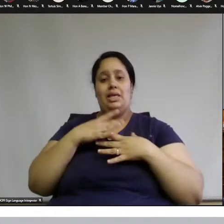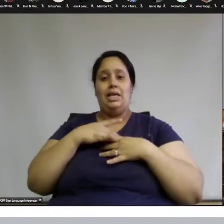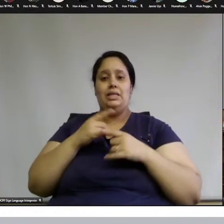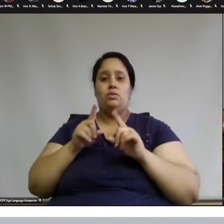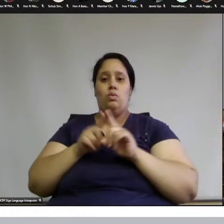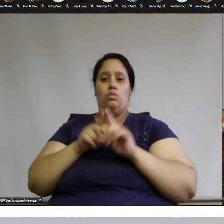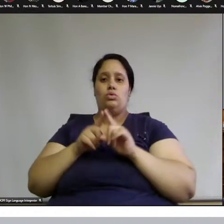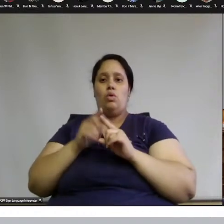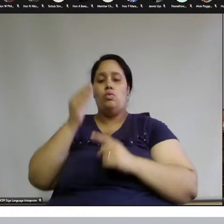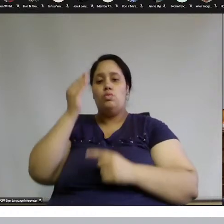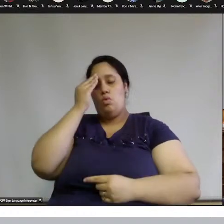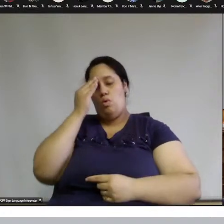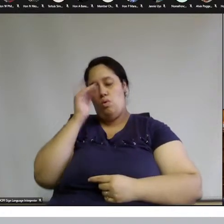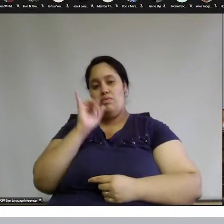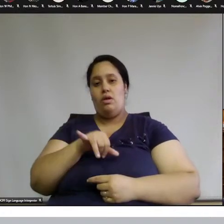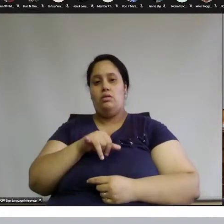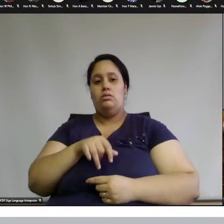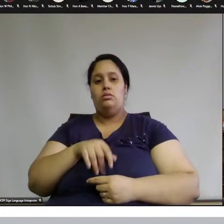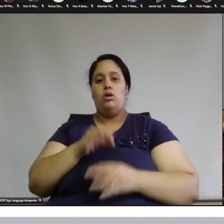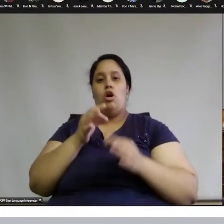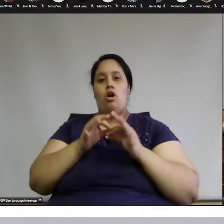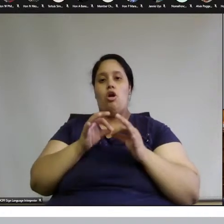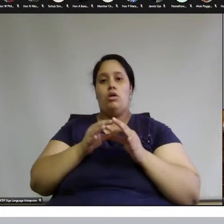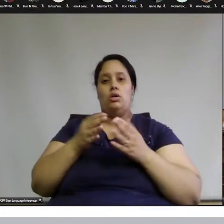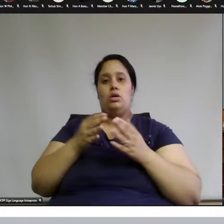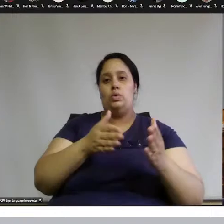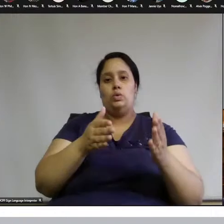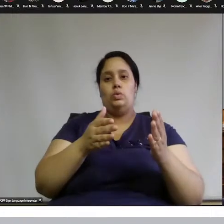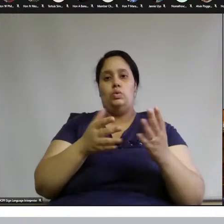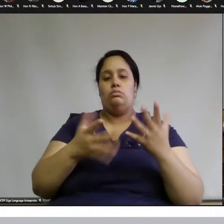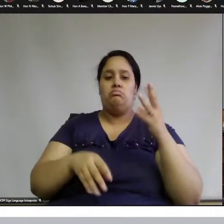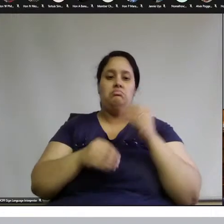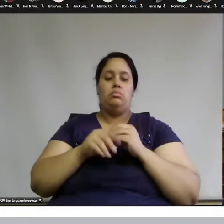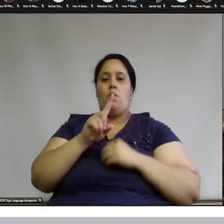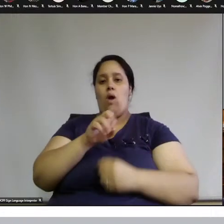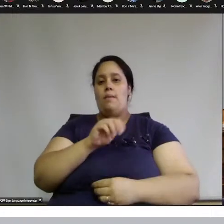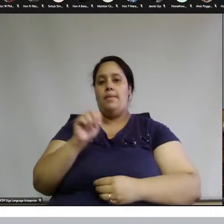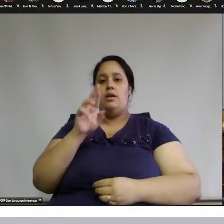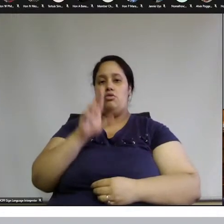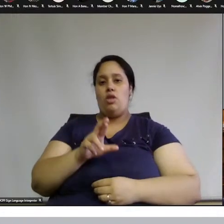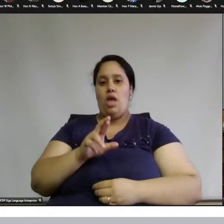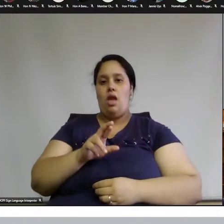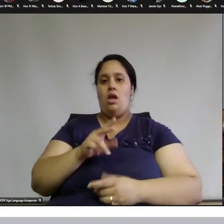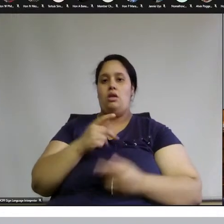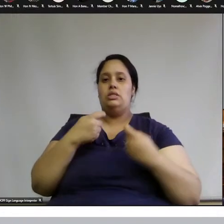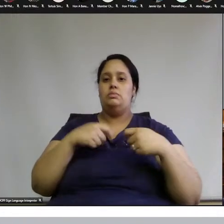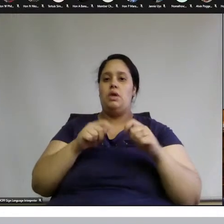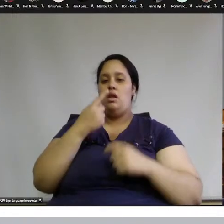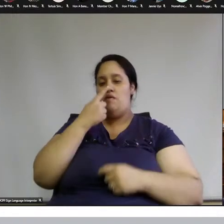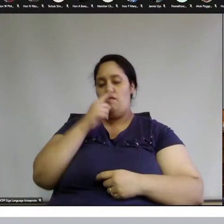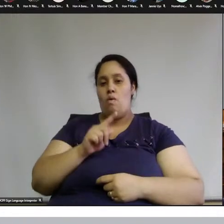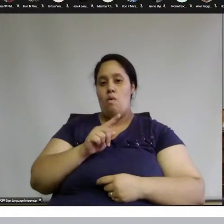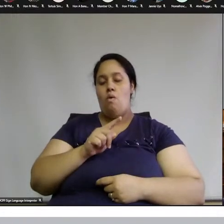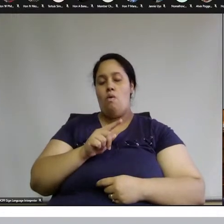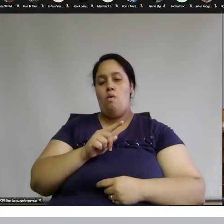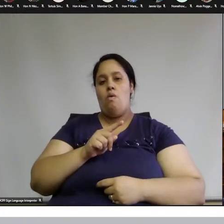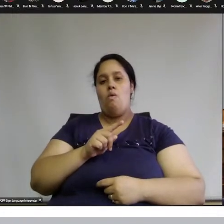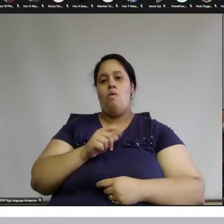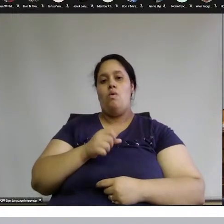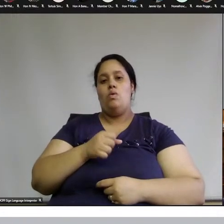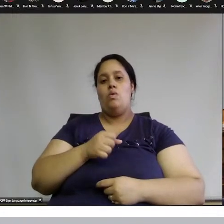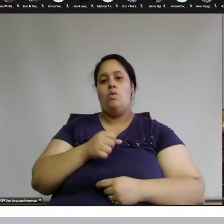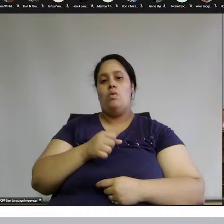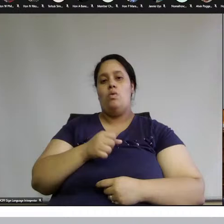to note that in the Garden Route, nearly R1 million will be spent on